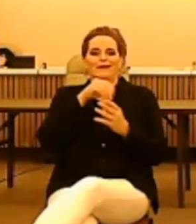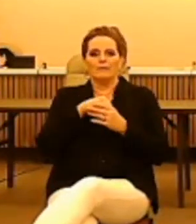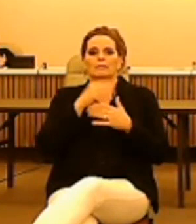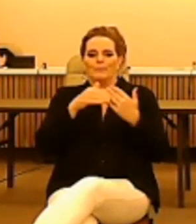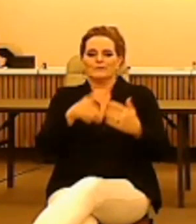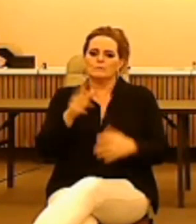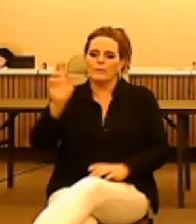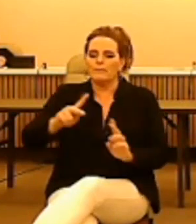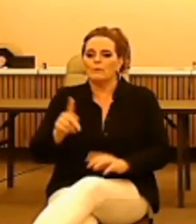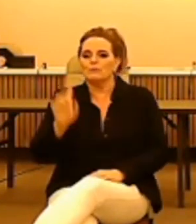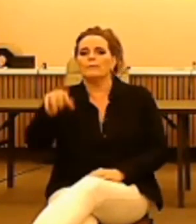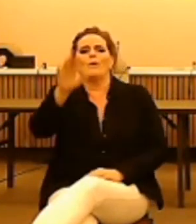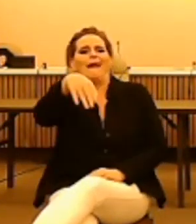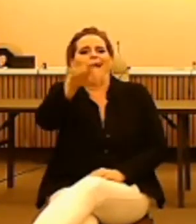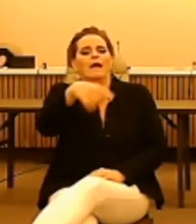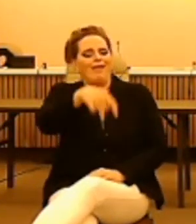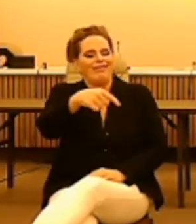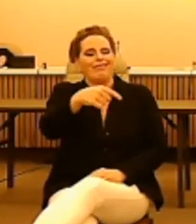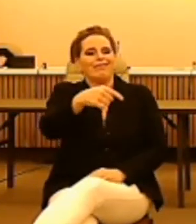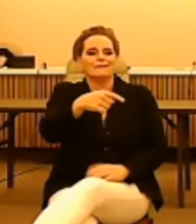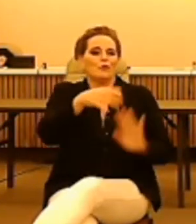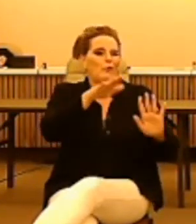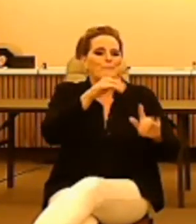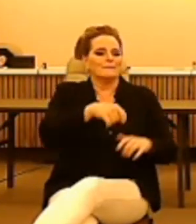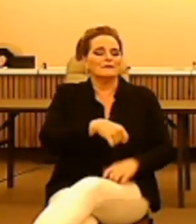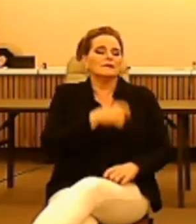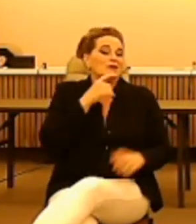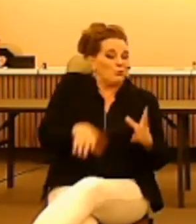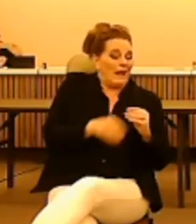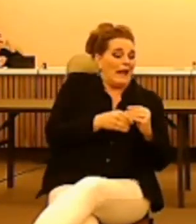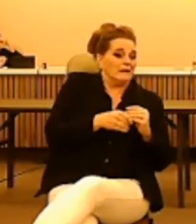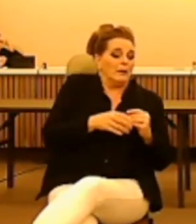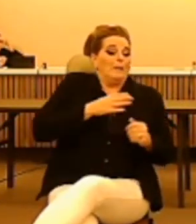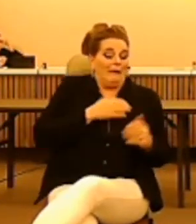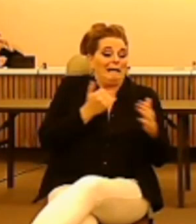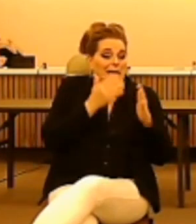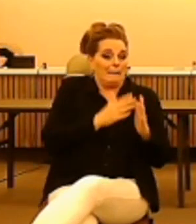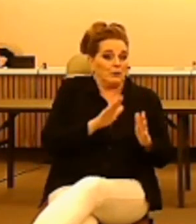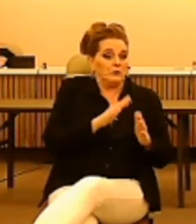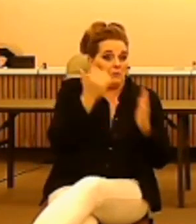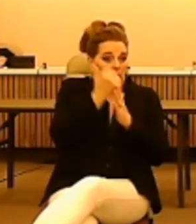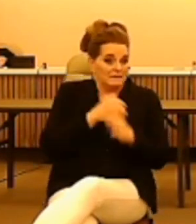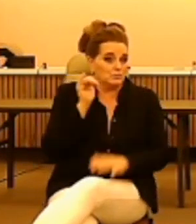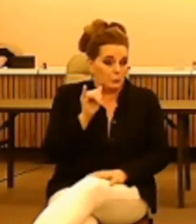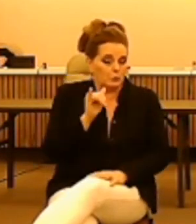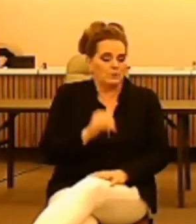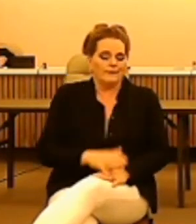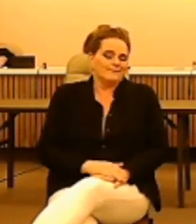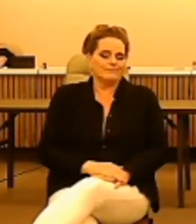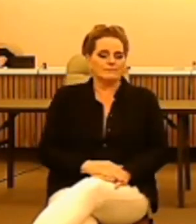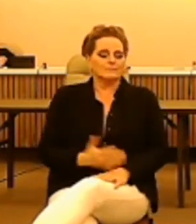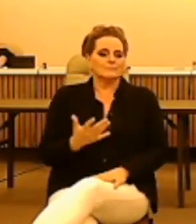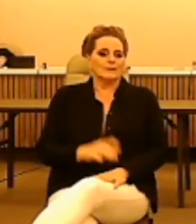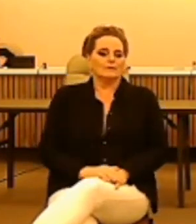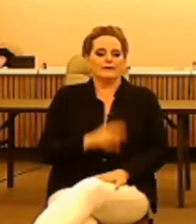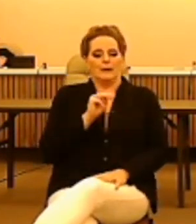say, hey, this thing's great, but could you also add my neighborhood to the list? Or can, you know, like